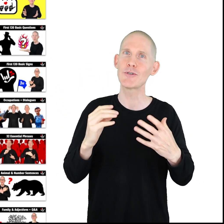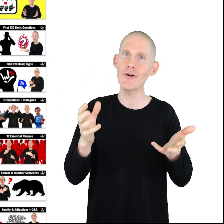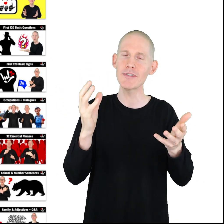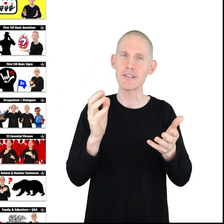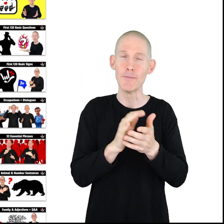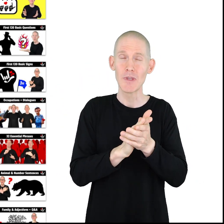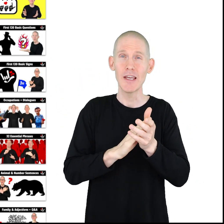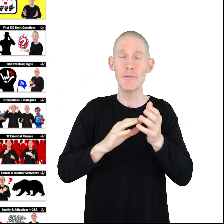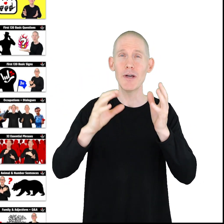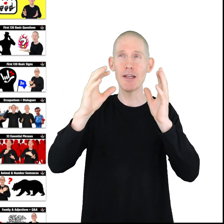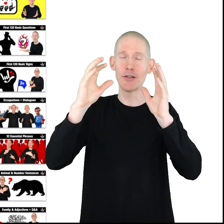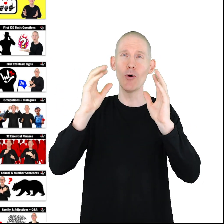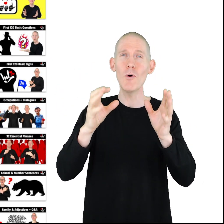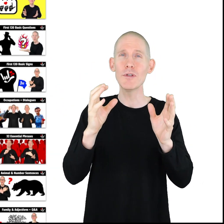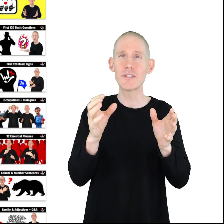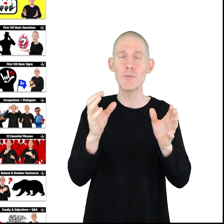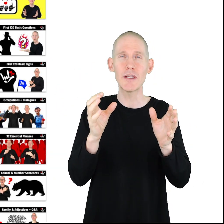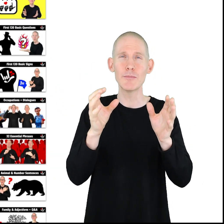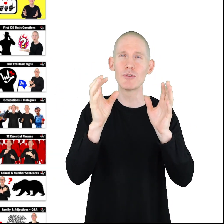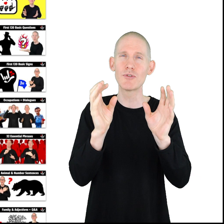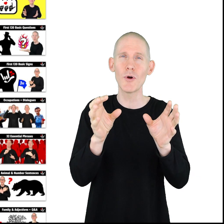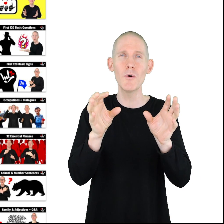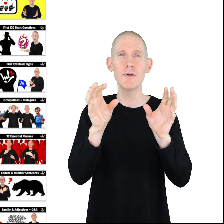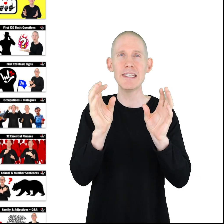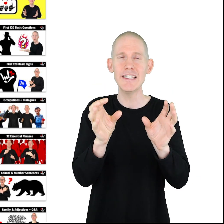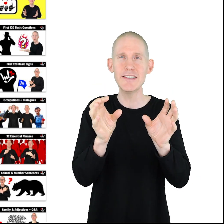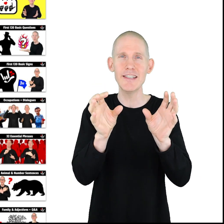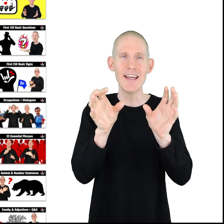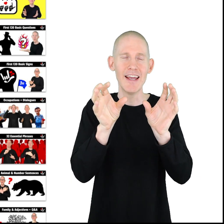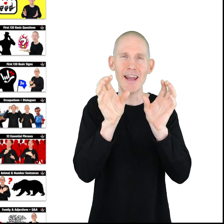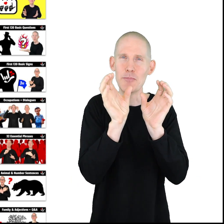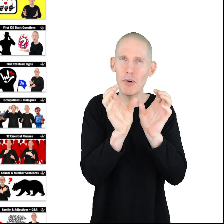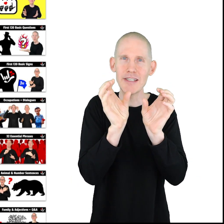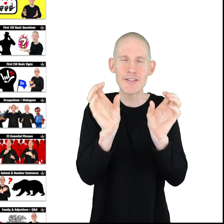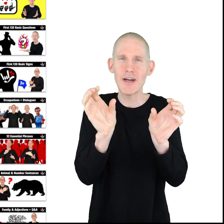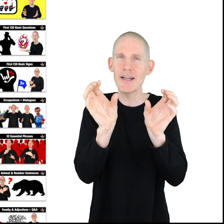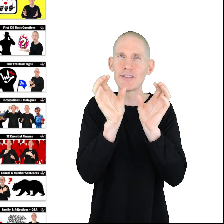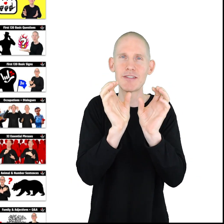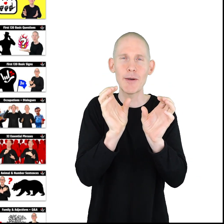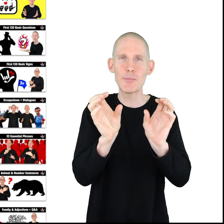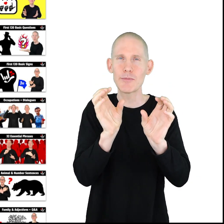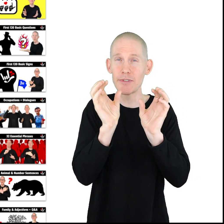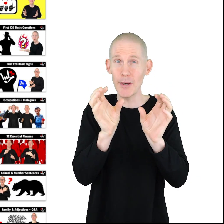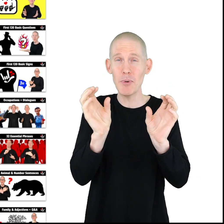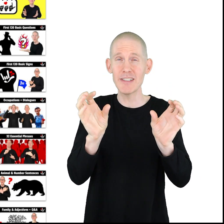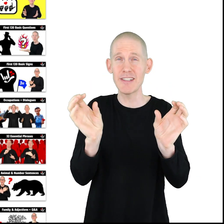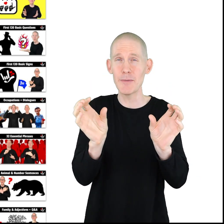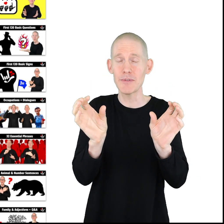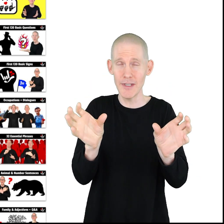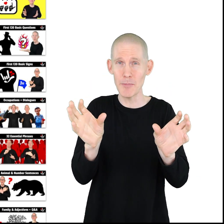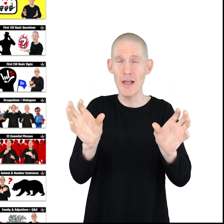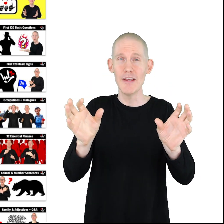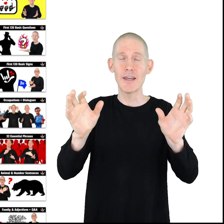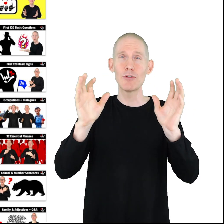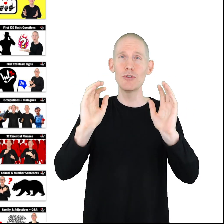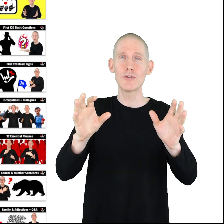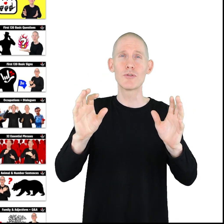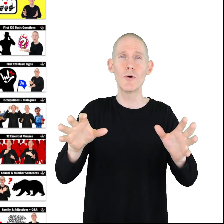courses. And my goal is to make them so easy and bite size steps, step by step, step that they're just so